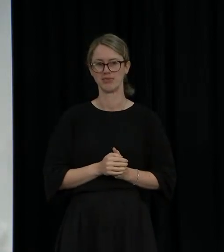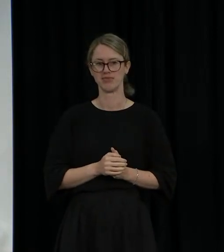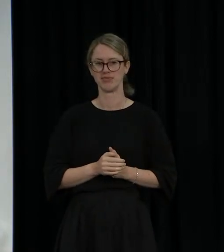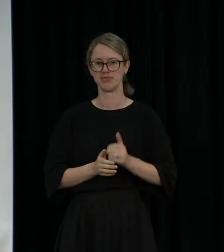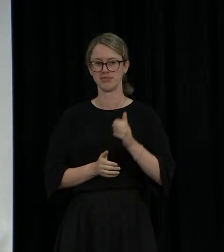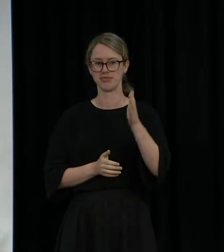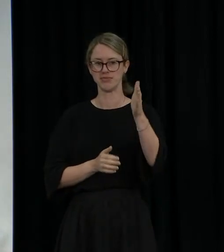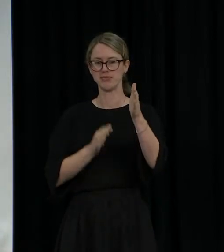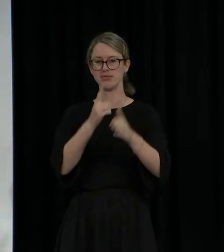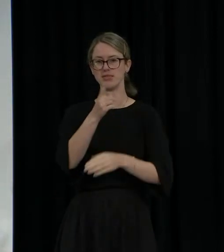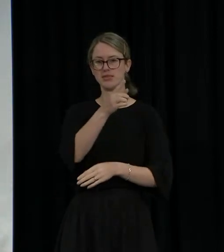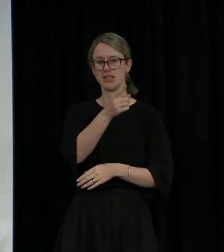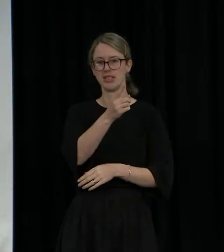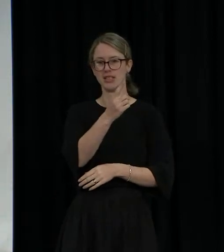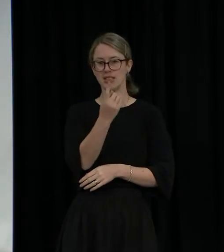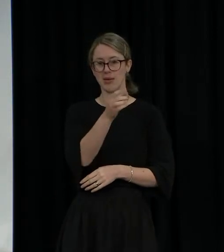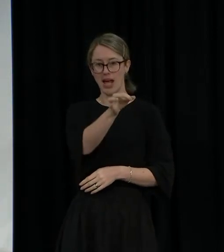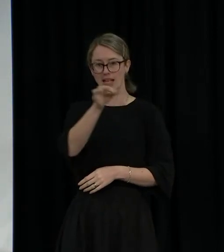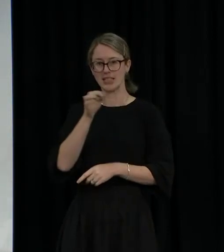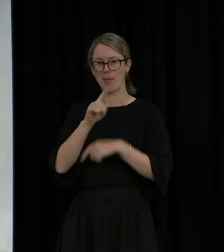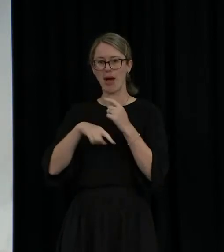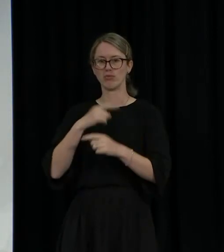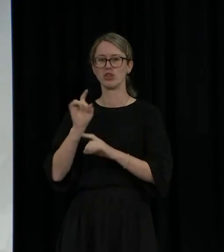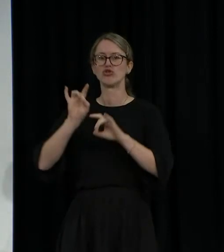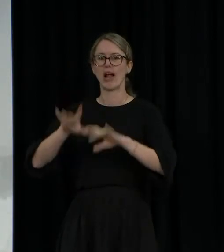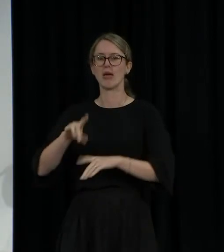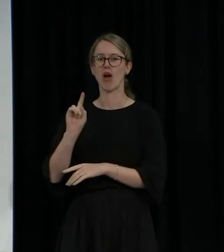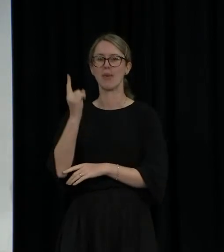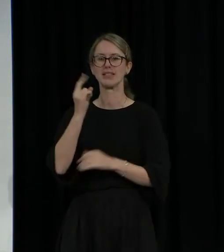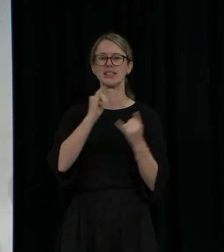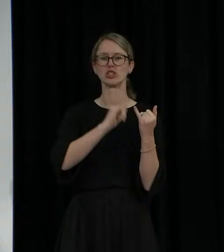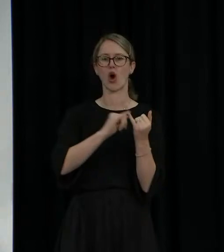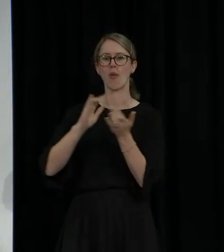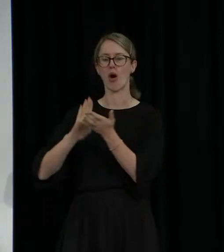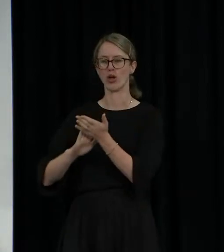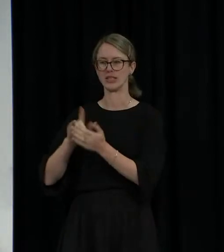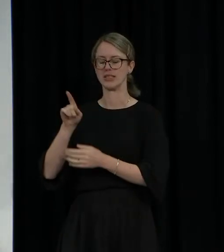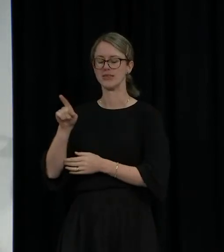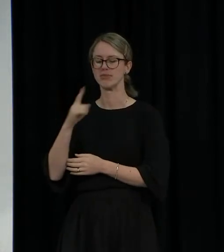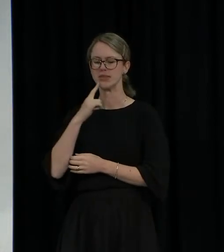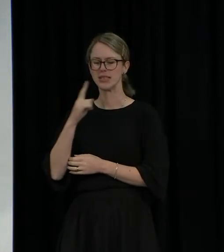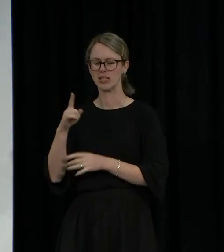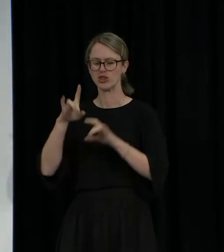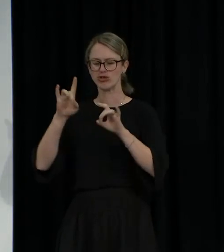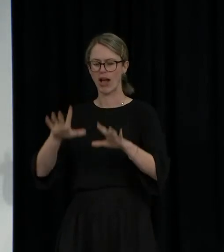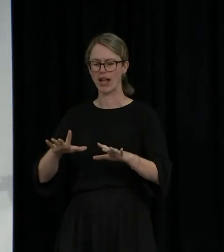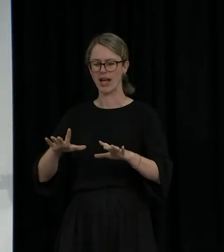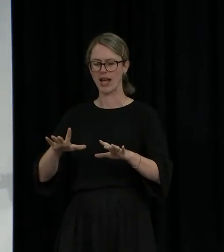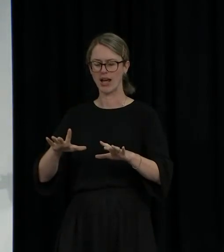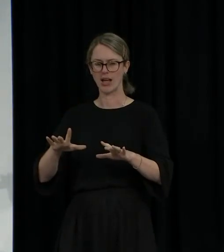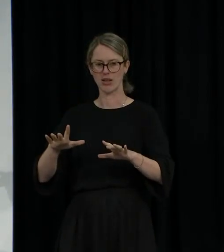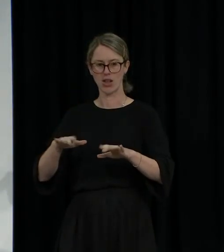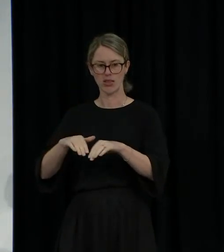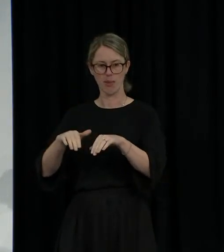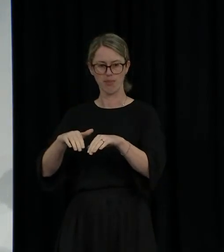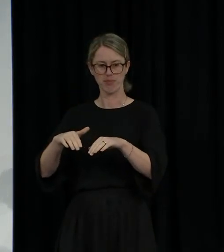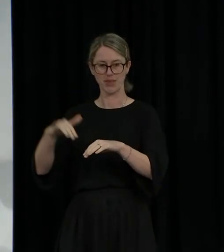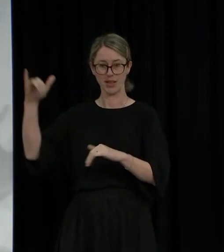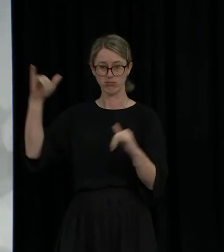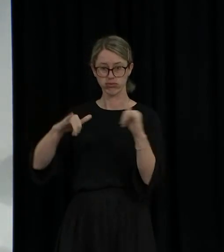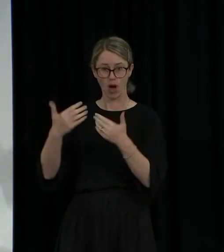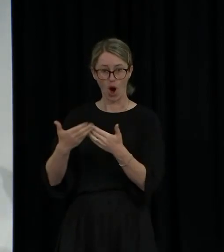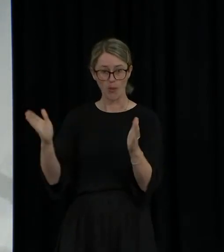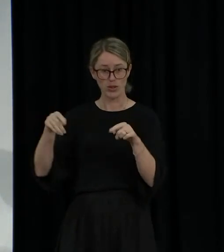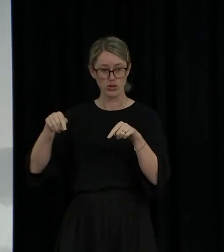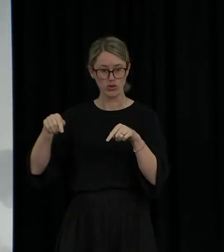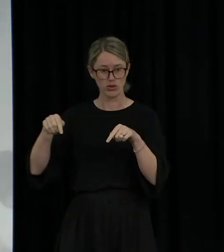Morrison has announced at the opening of Australia's international border today that from December, with